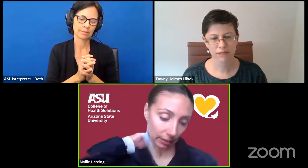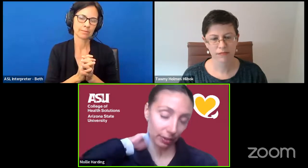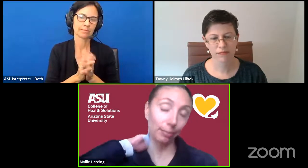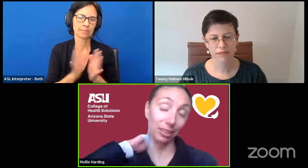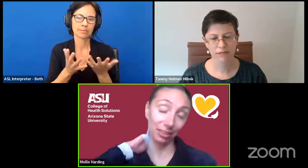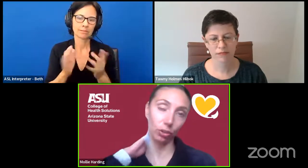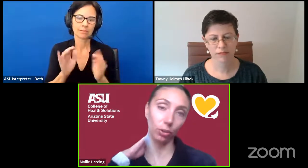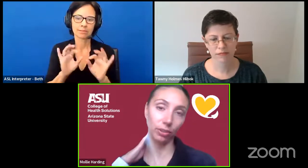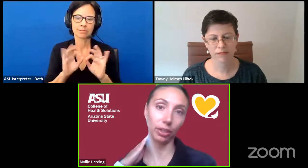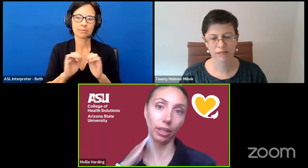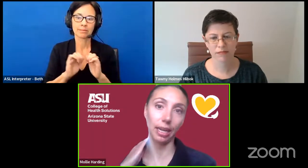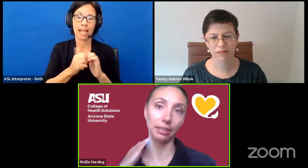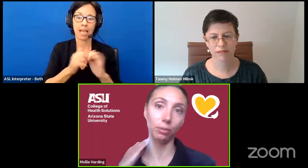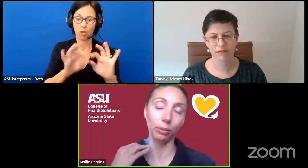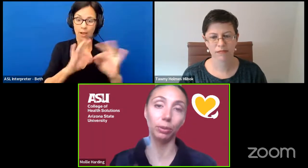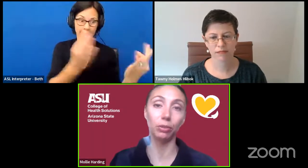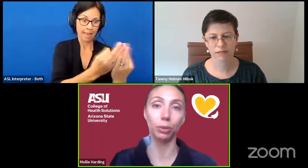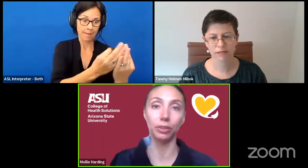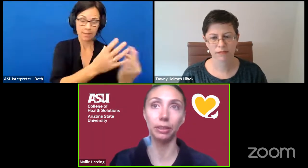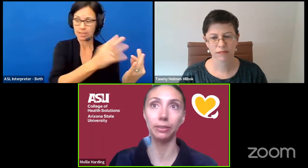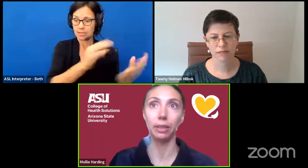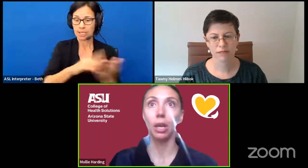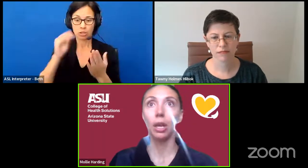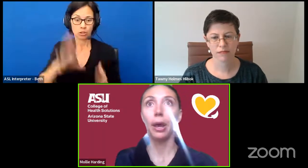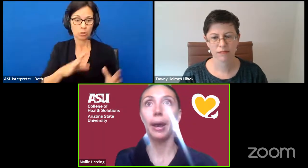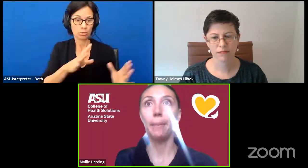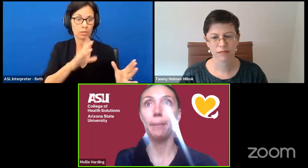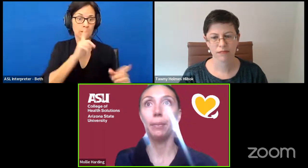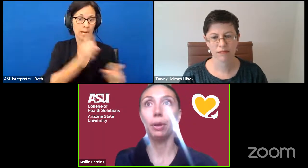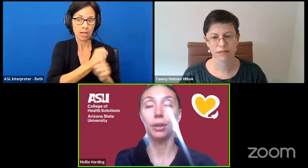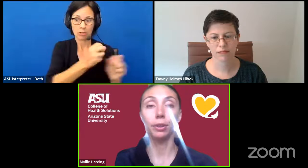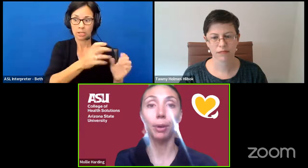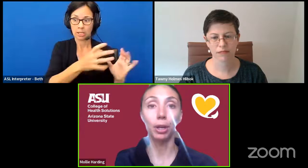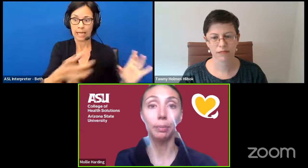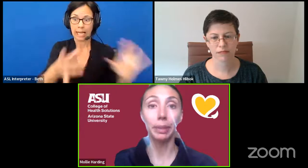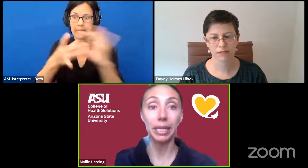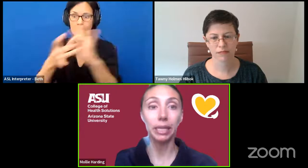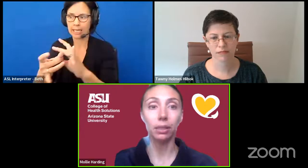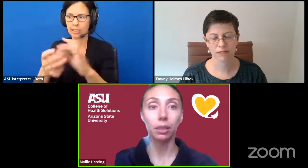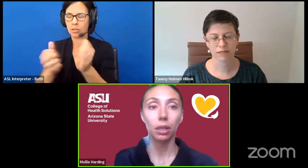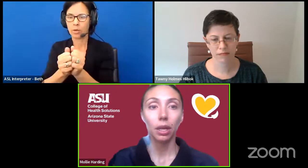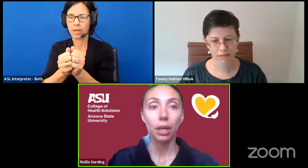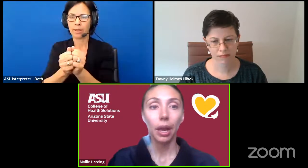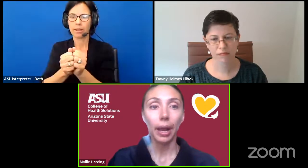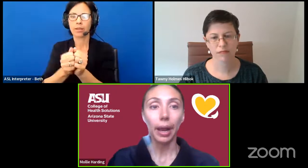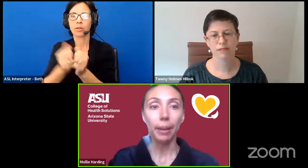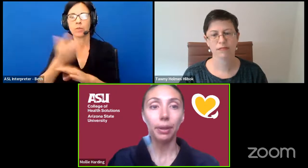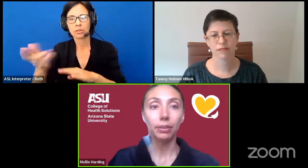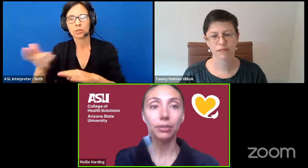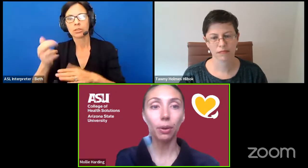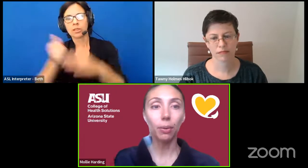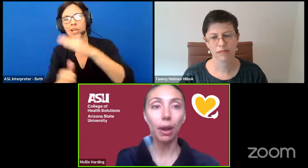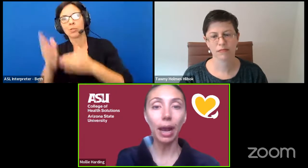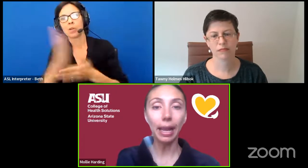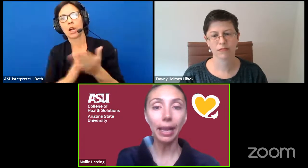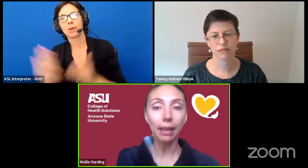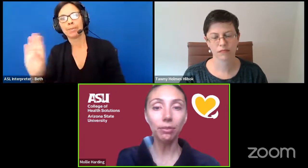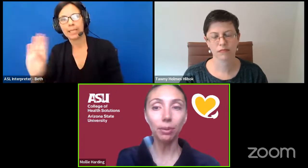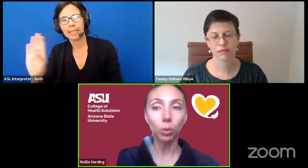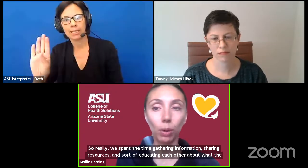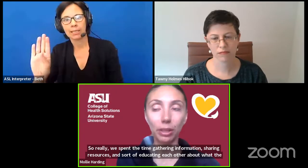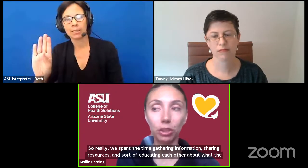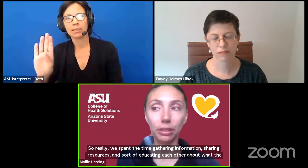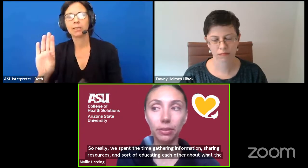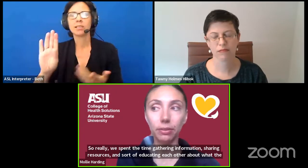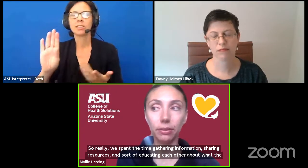families and students are connected with resources under Part B. So I